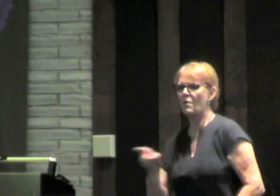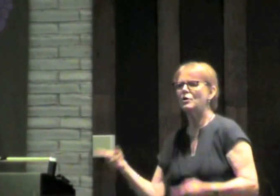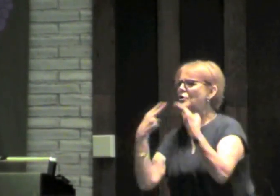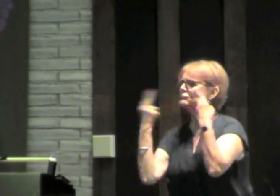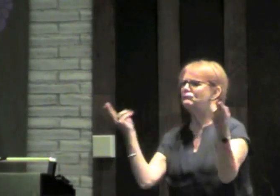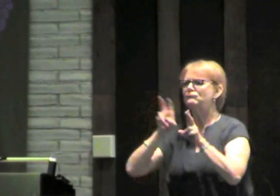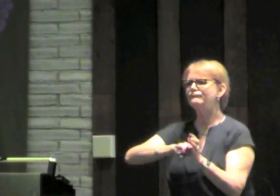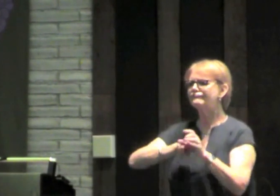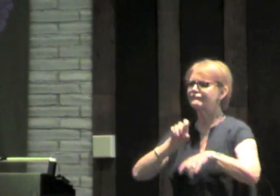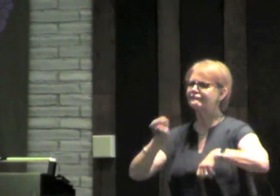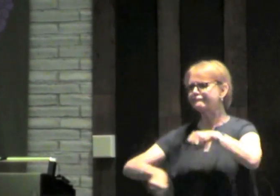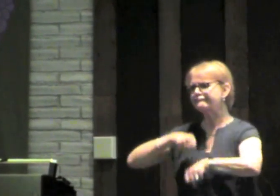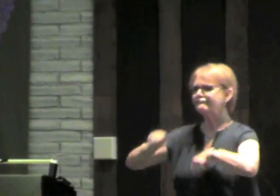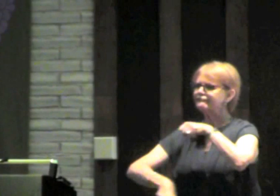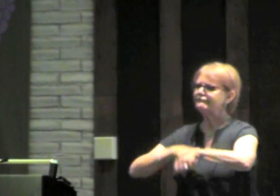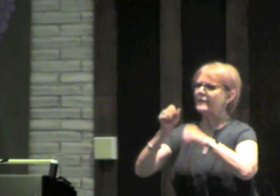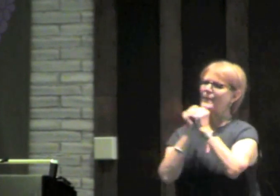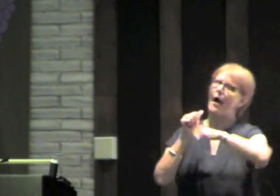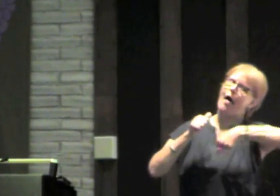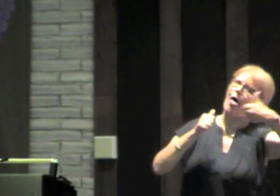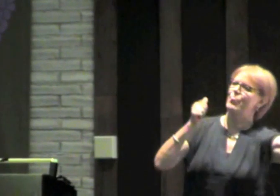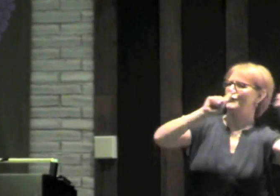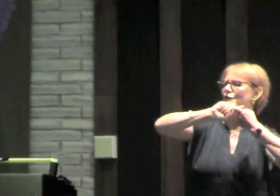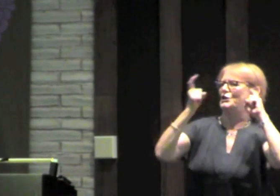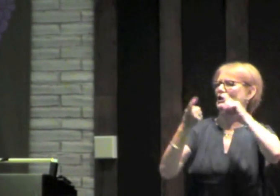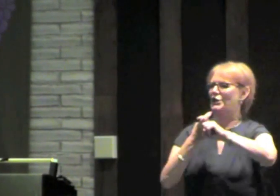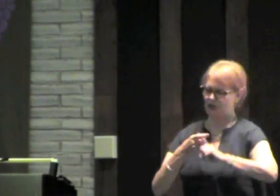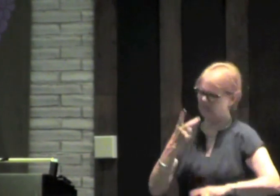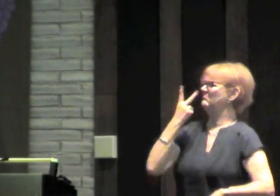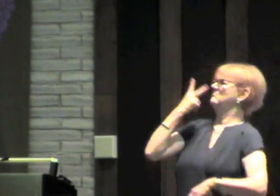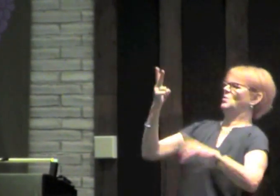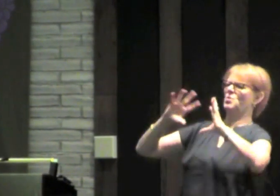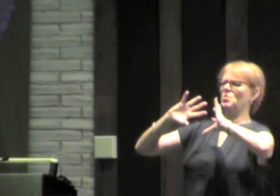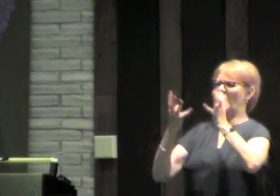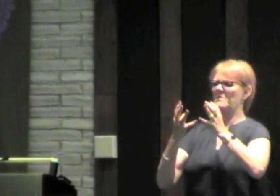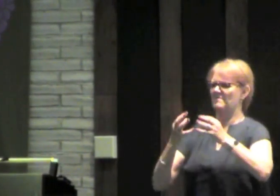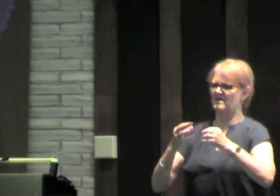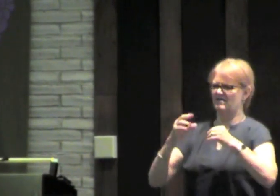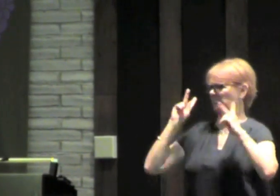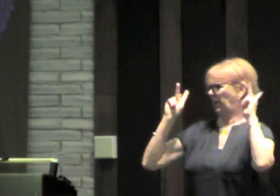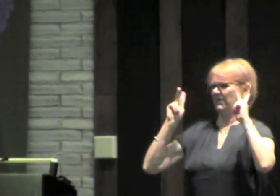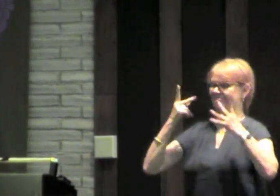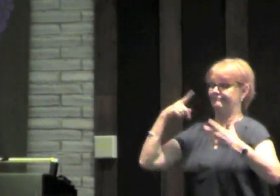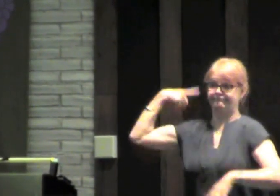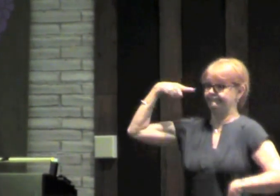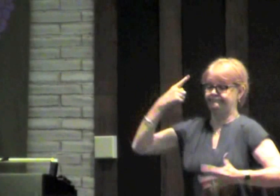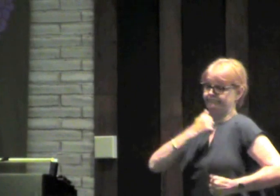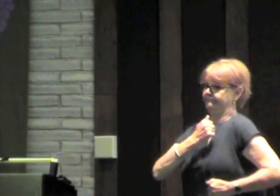84. But he had gotten on his bicycle with some other friends when he was young, and he saw a group of